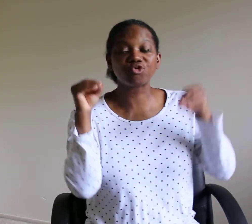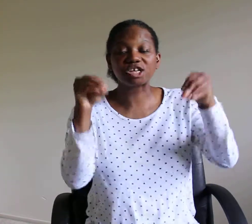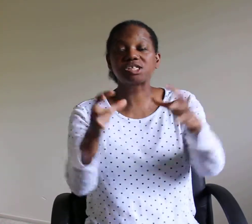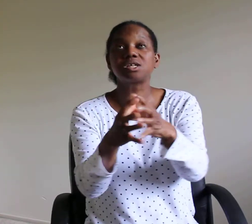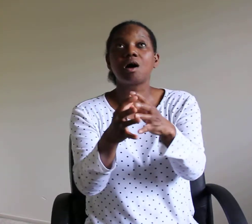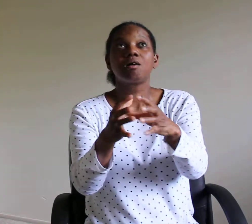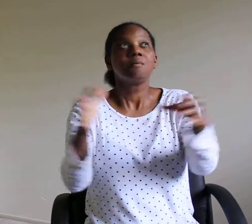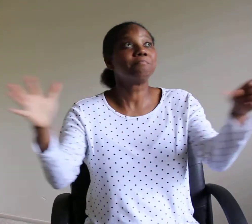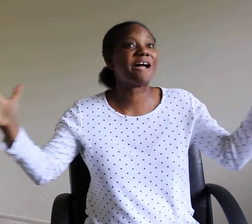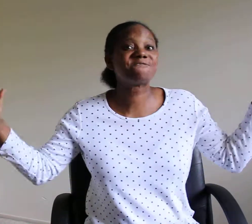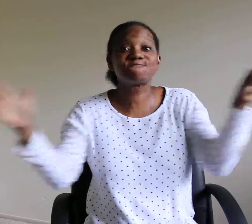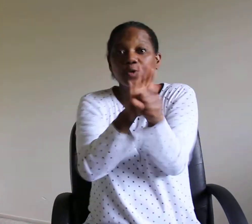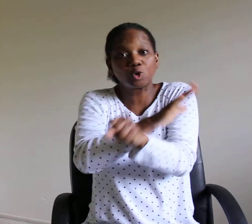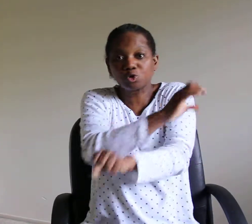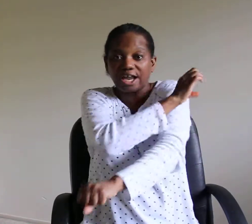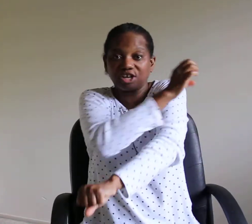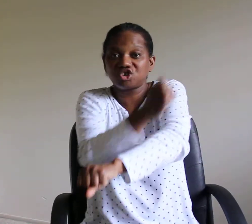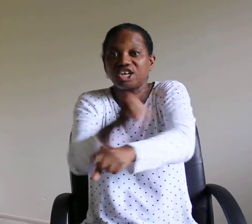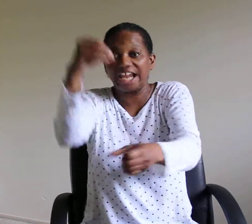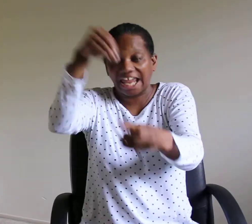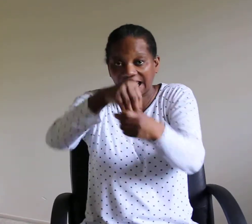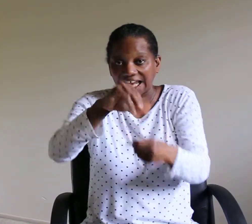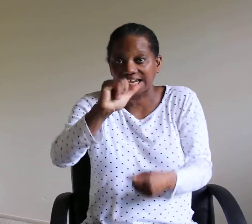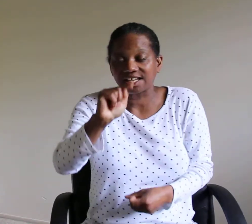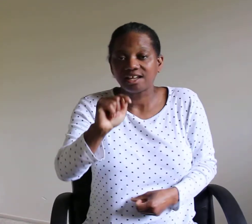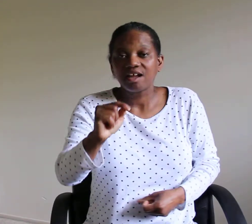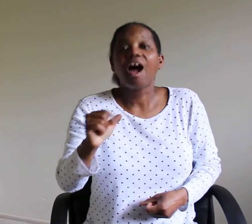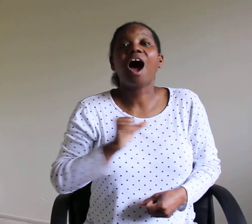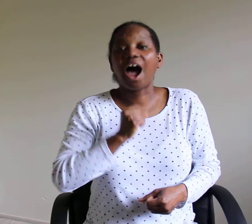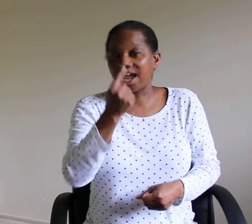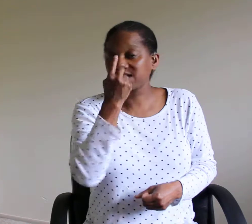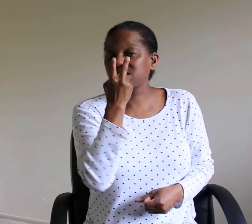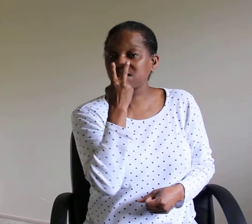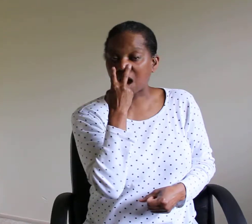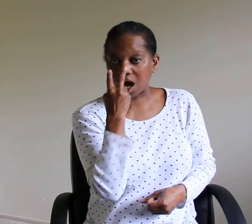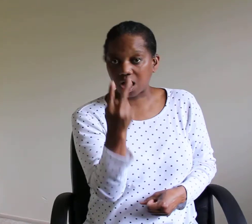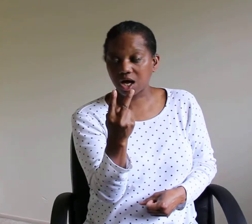put my full energy in it, I saw